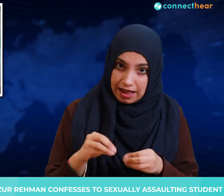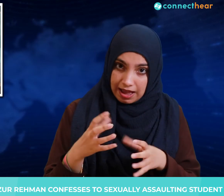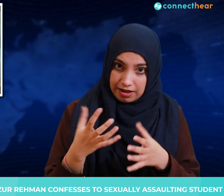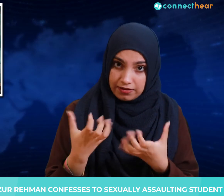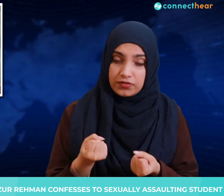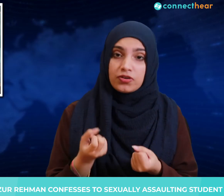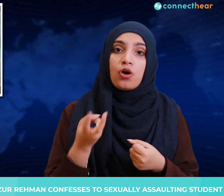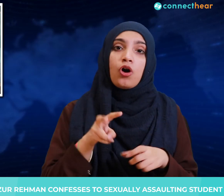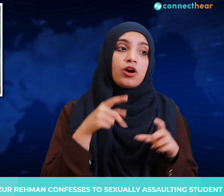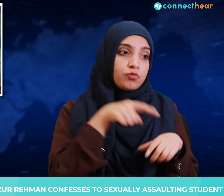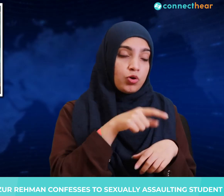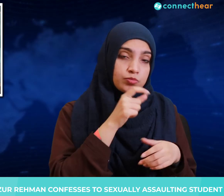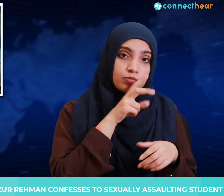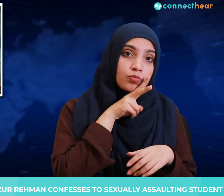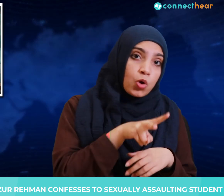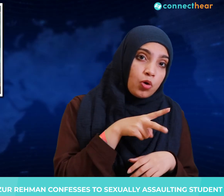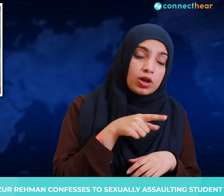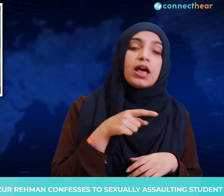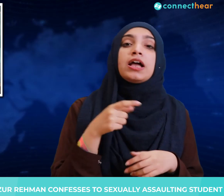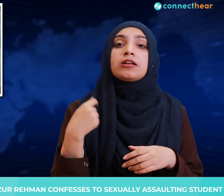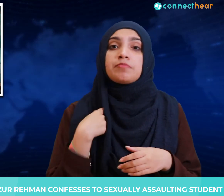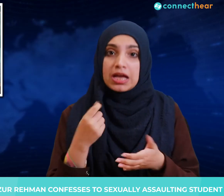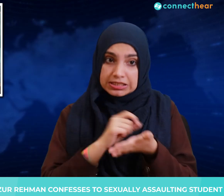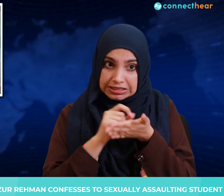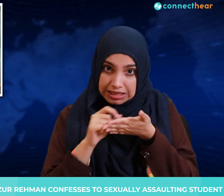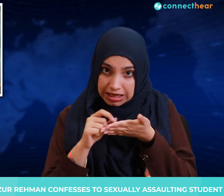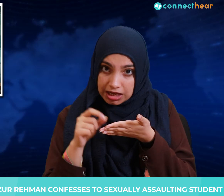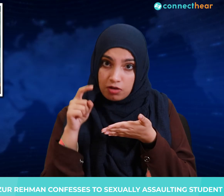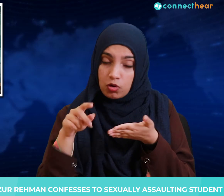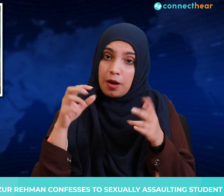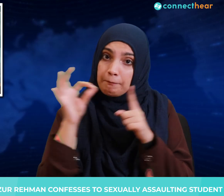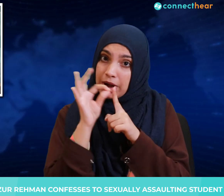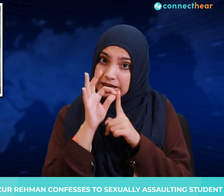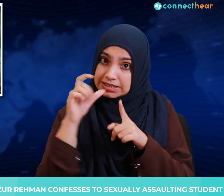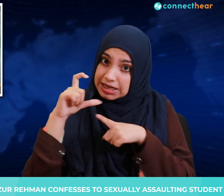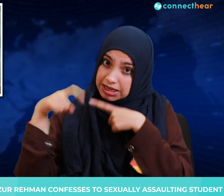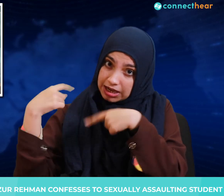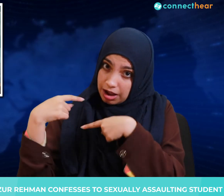for a Pakistani content company, Group M, that sold the story to